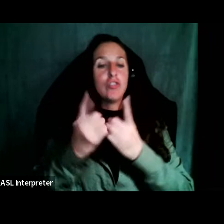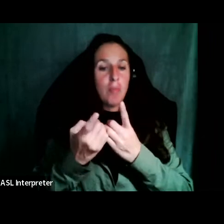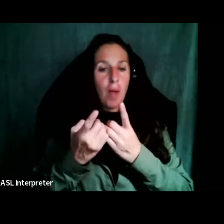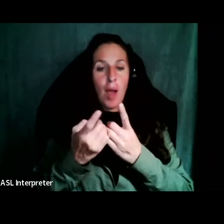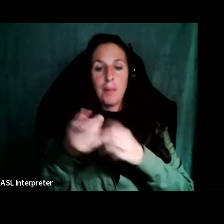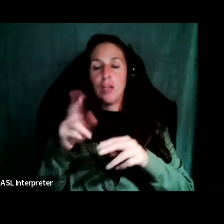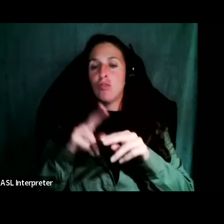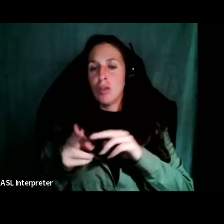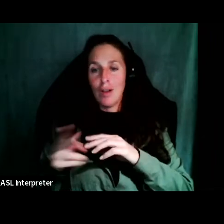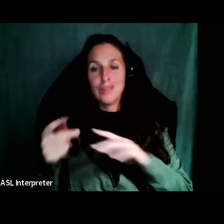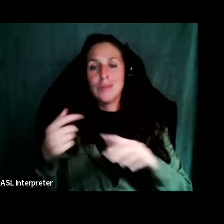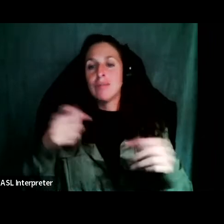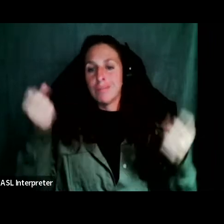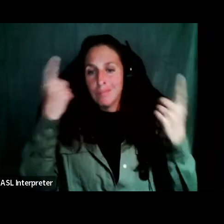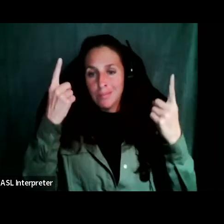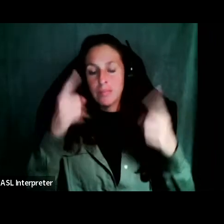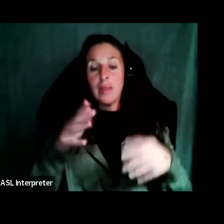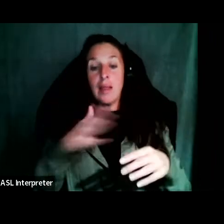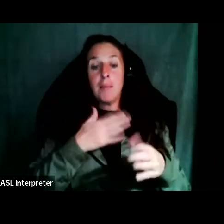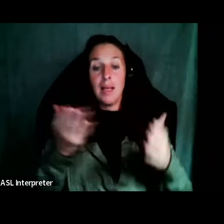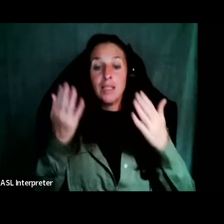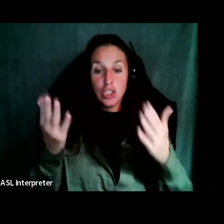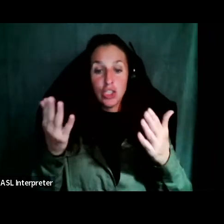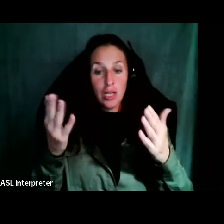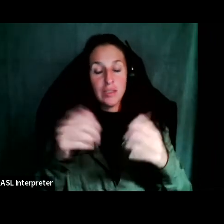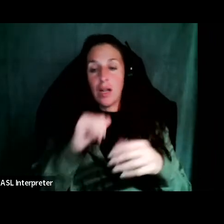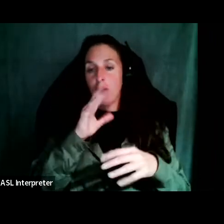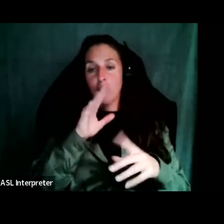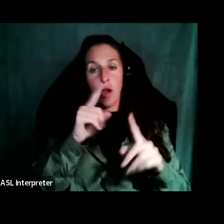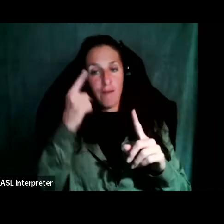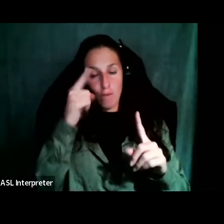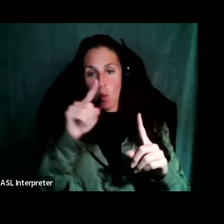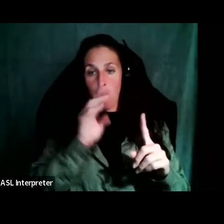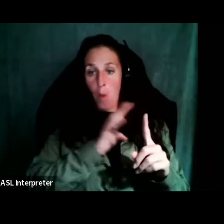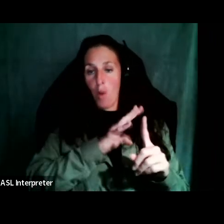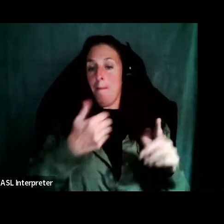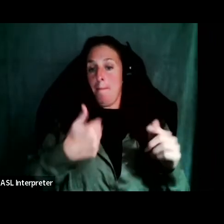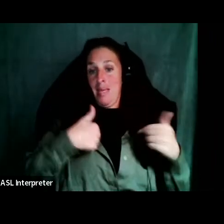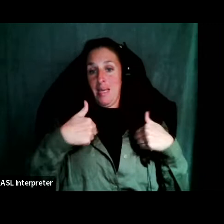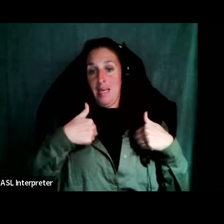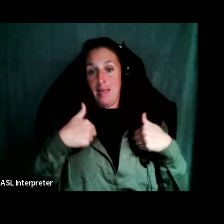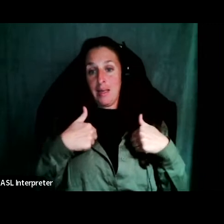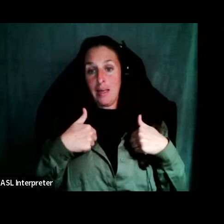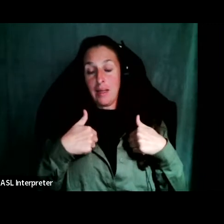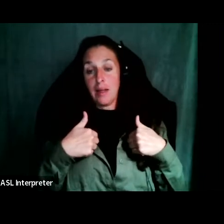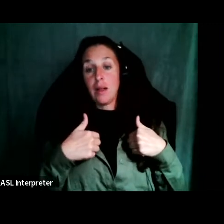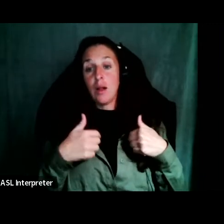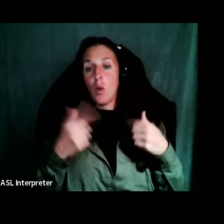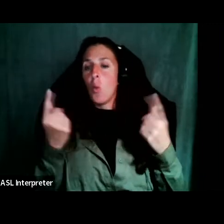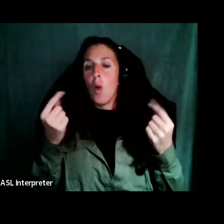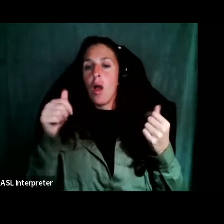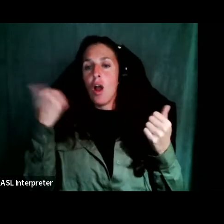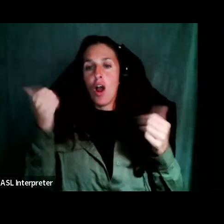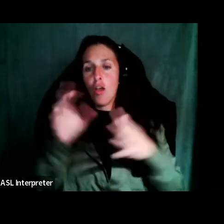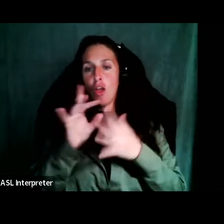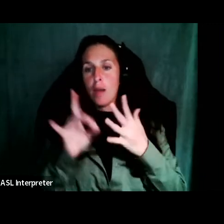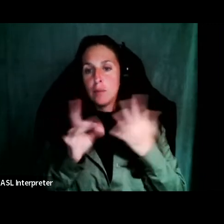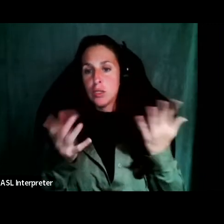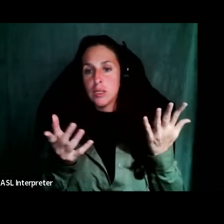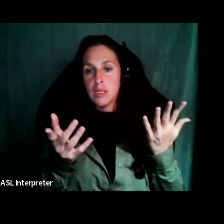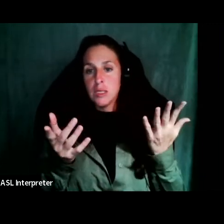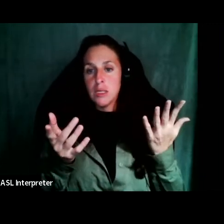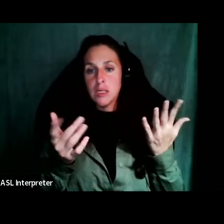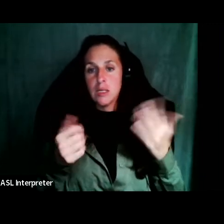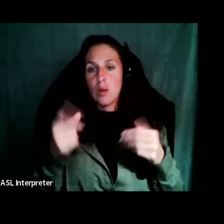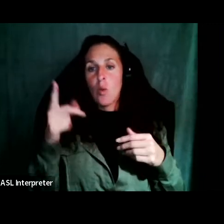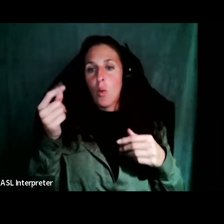saying my suggestion, and again, I'm not speaking for the board, I'm just speaking for me, is what are some other options? What are some things that you